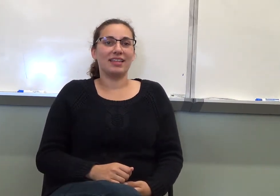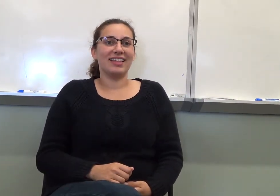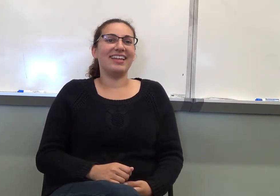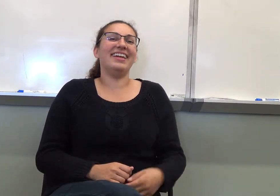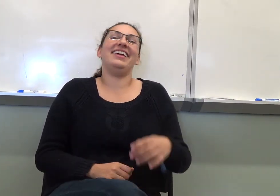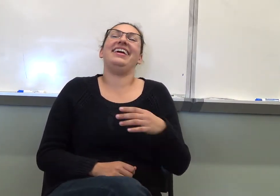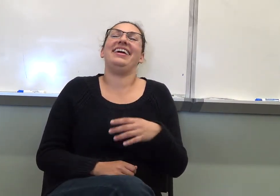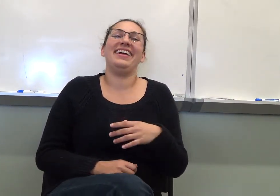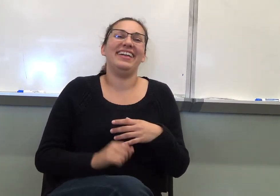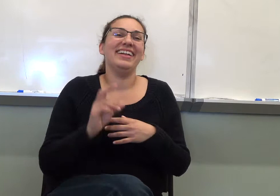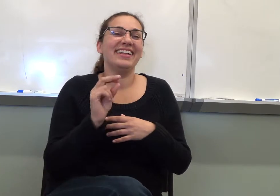All right.